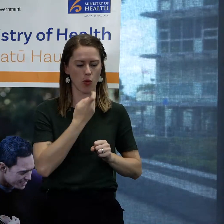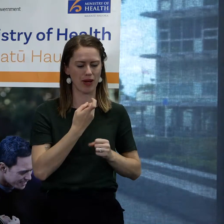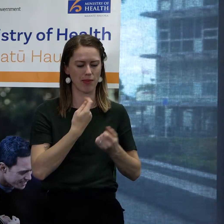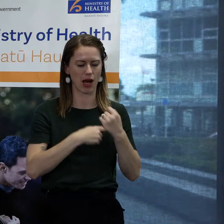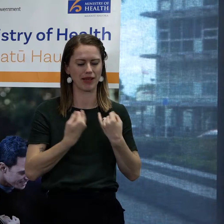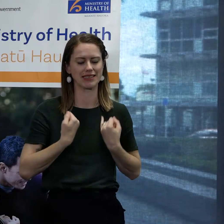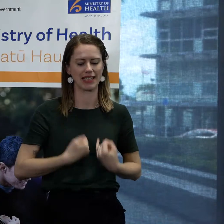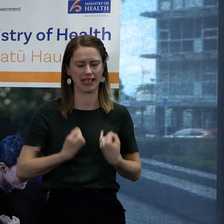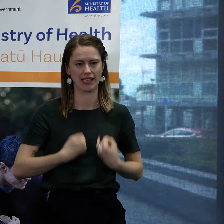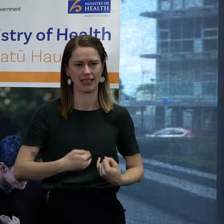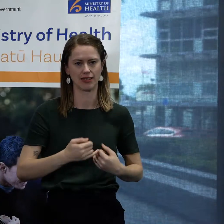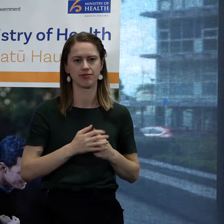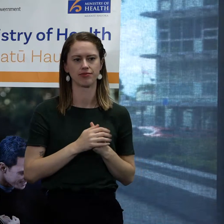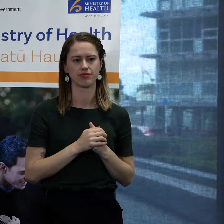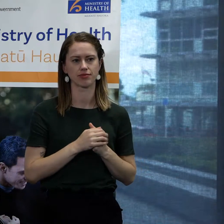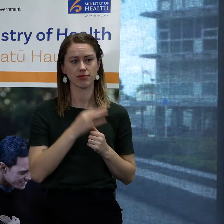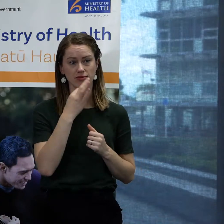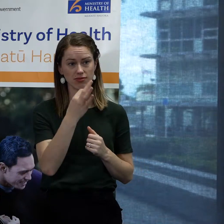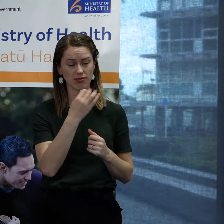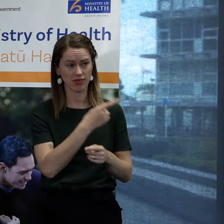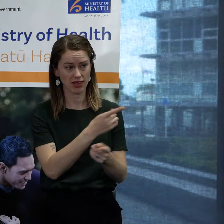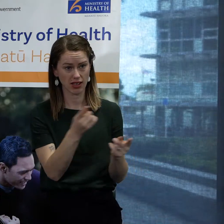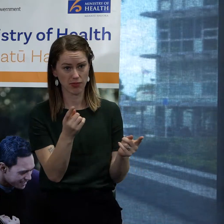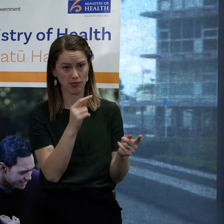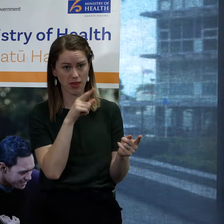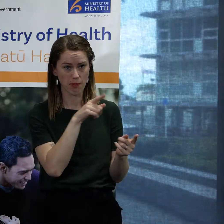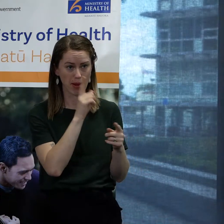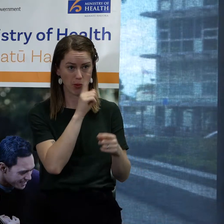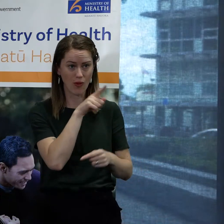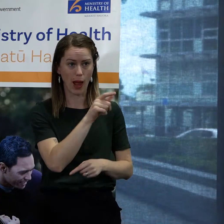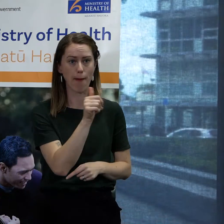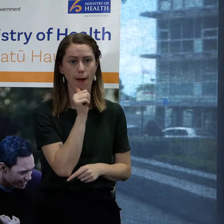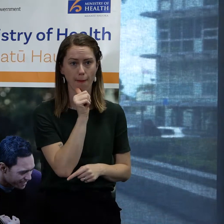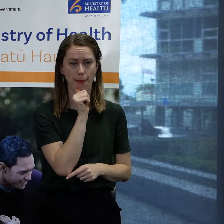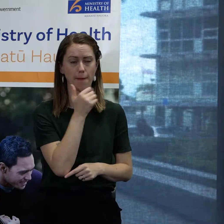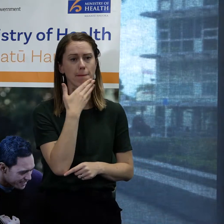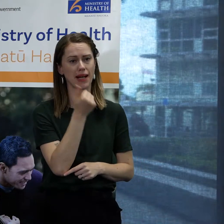showing up that infection. So what we are asking them to do is get tested,